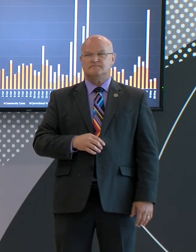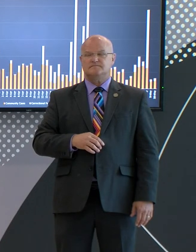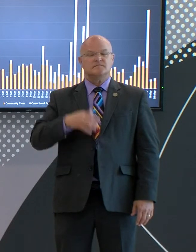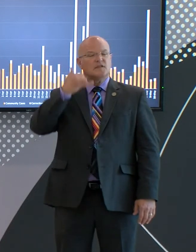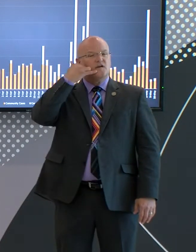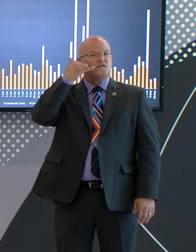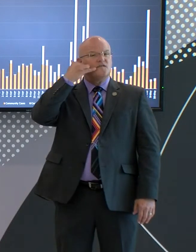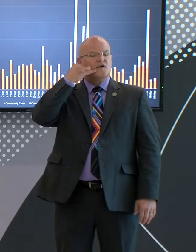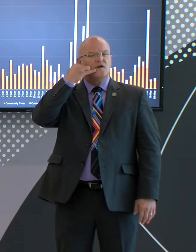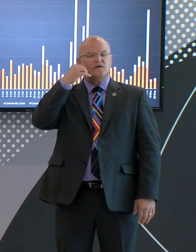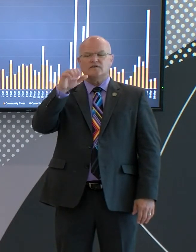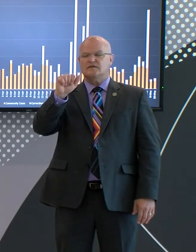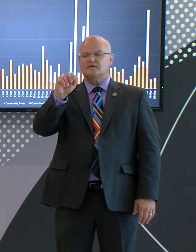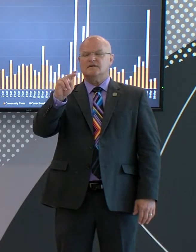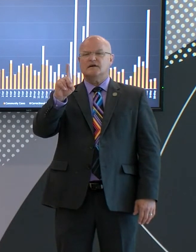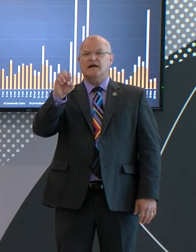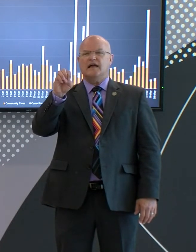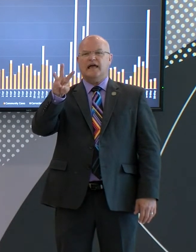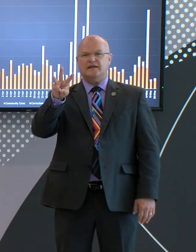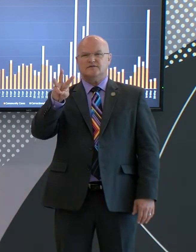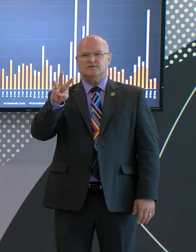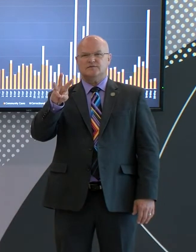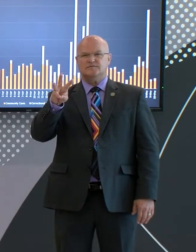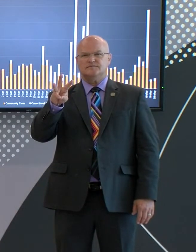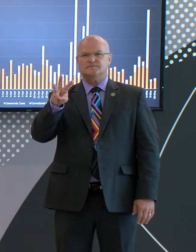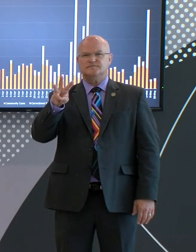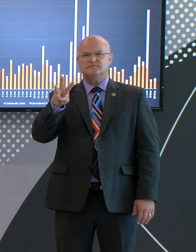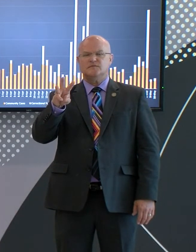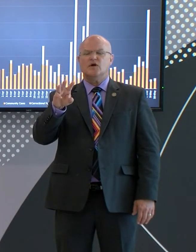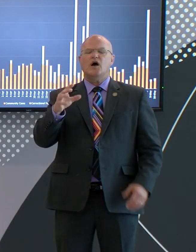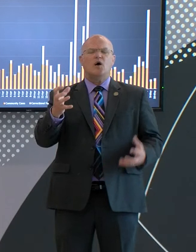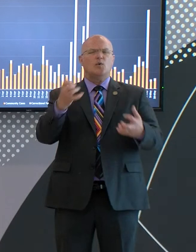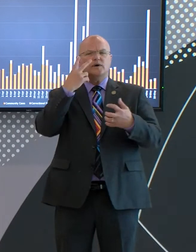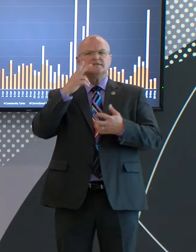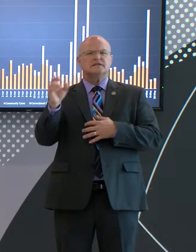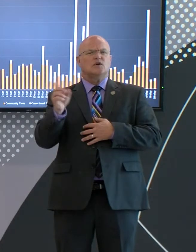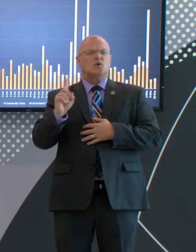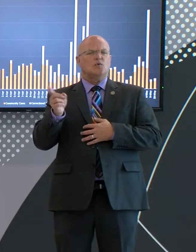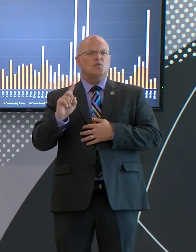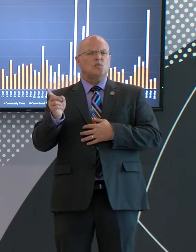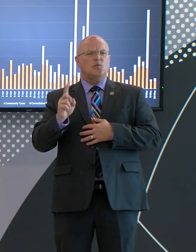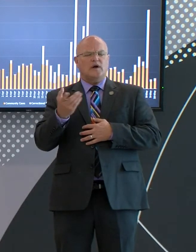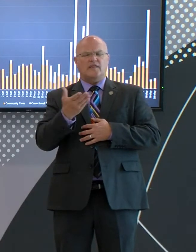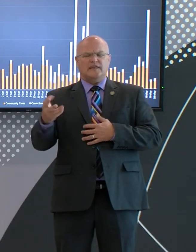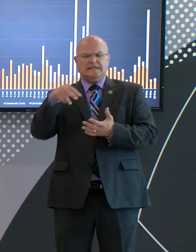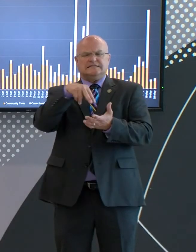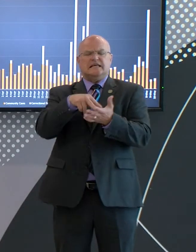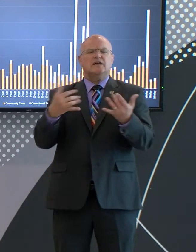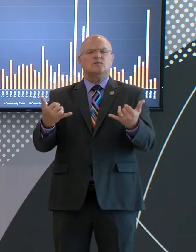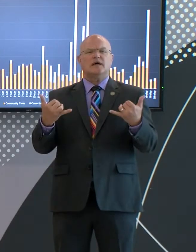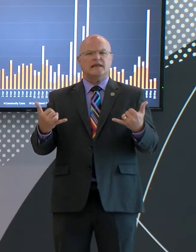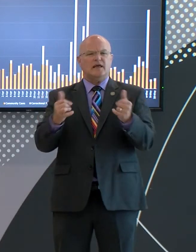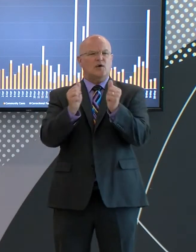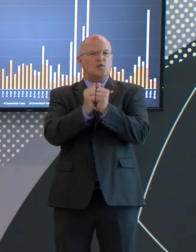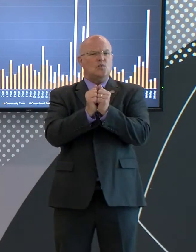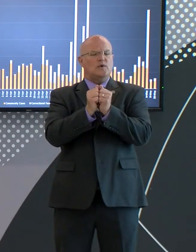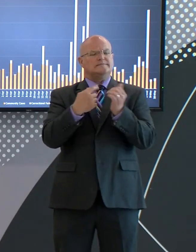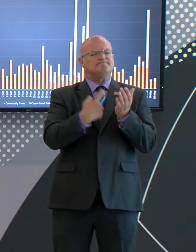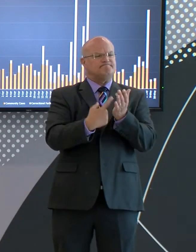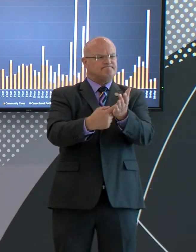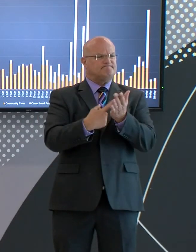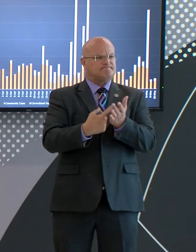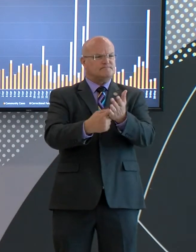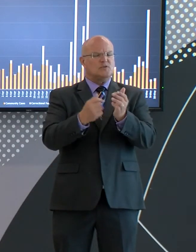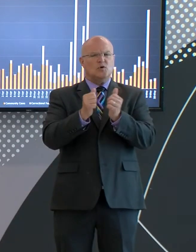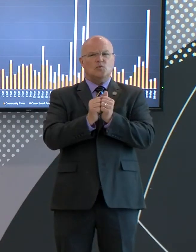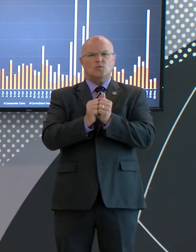Governor, this is Andrew with AP. Yes. Wanted to see where things stand right now with discussions